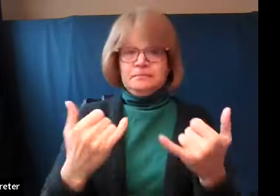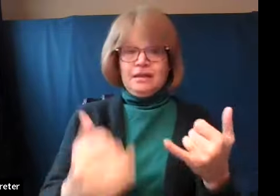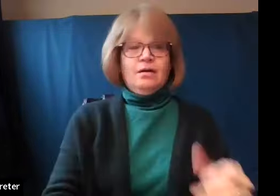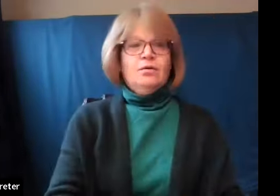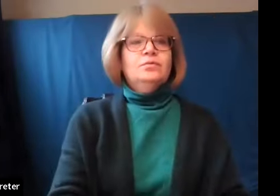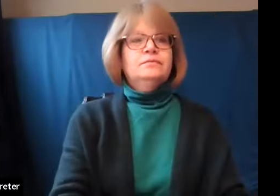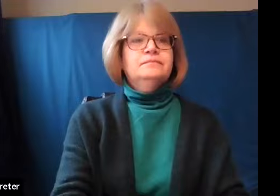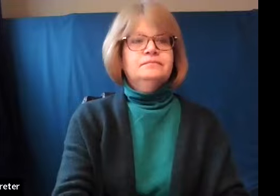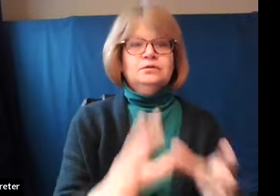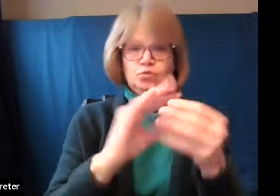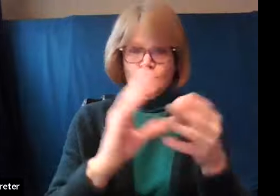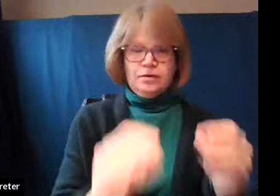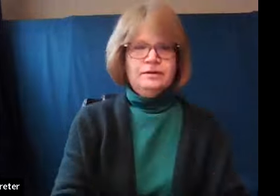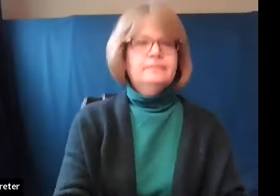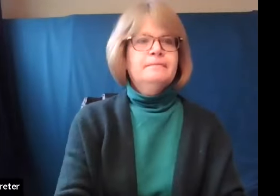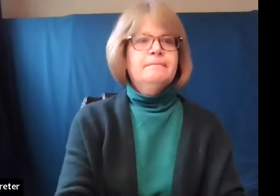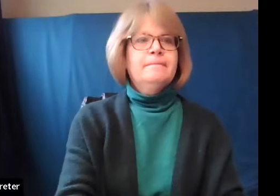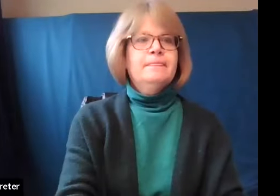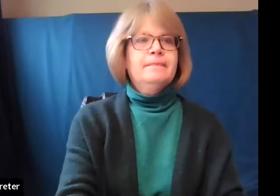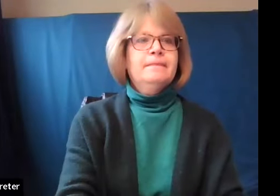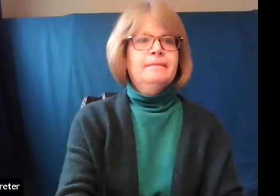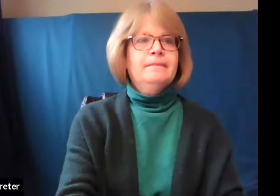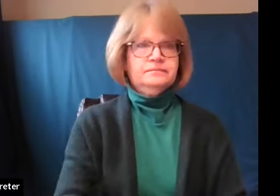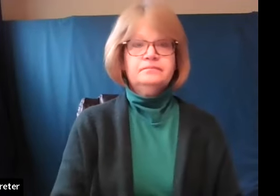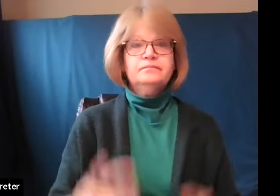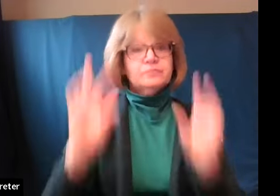He was asked to visit A Christmas Story.